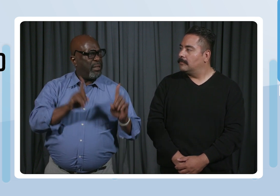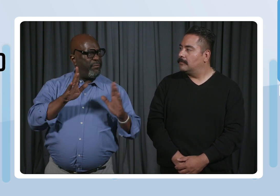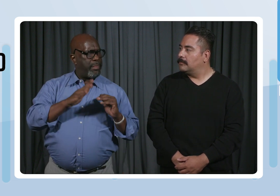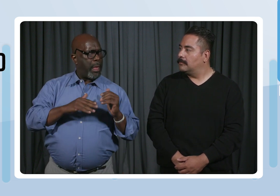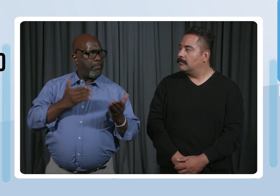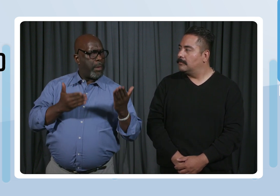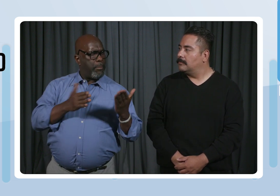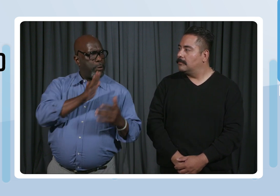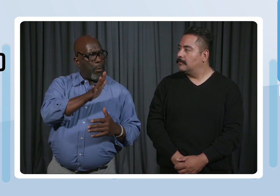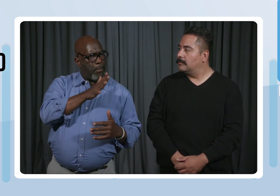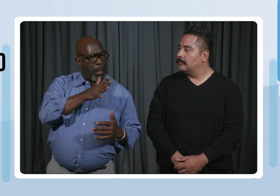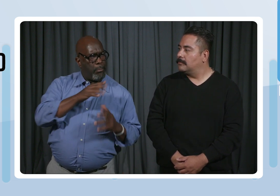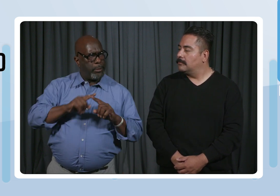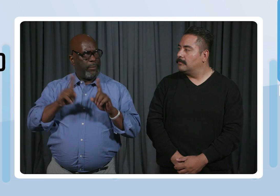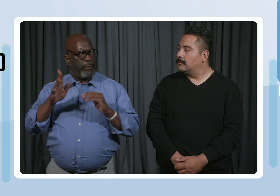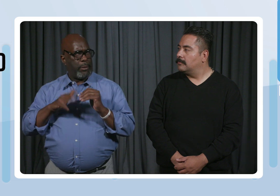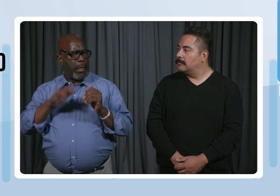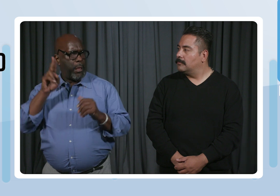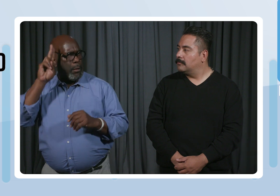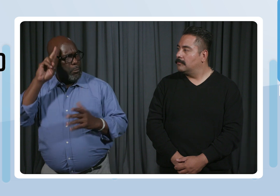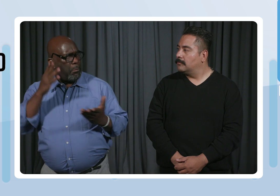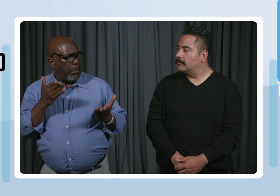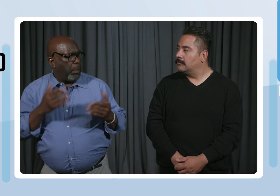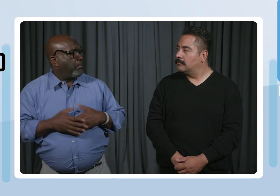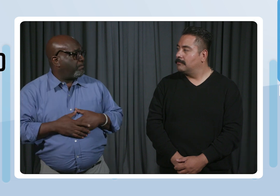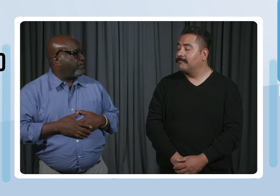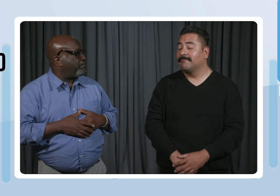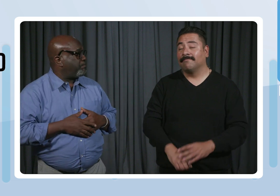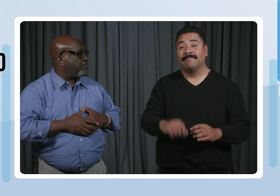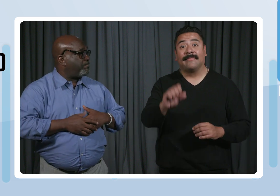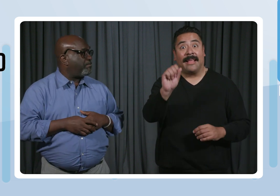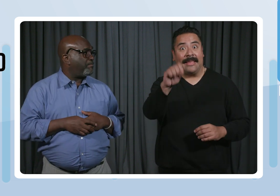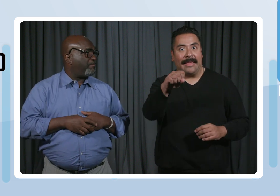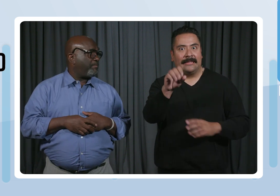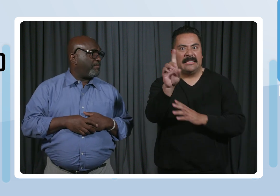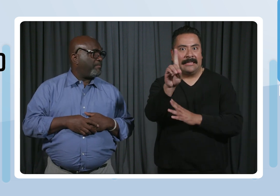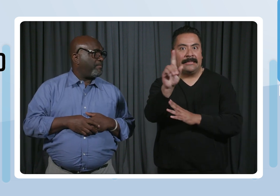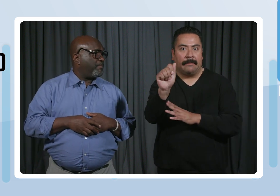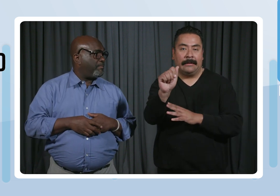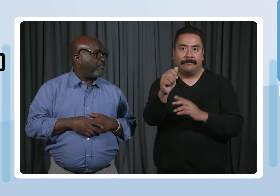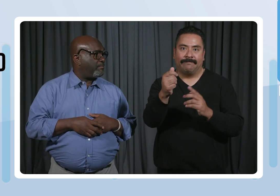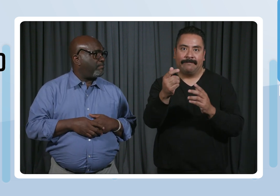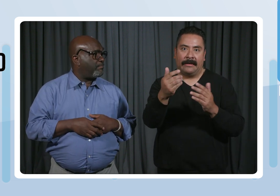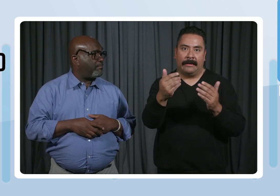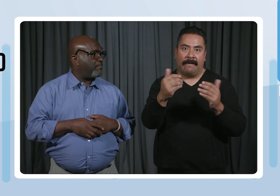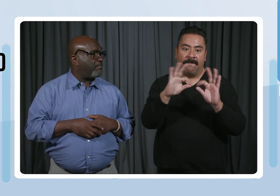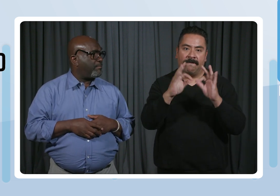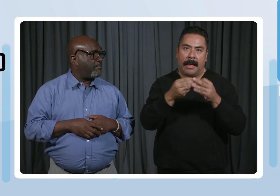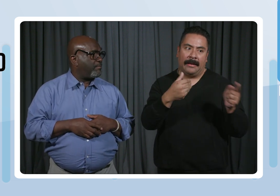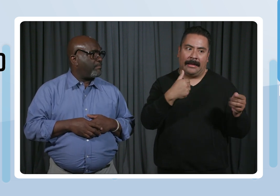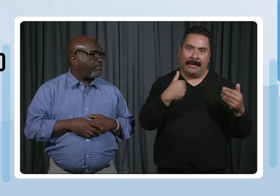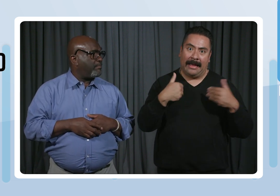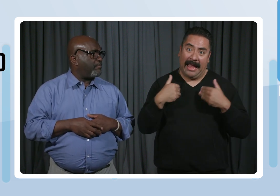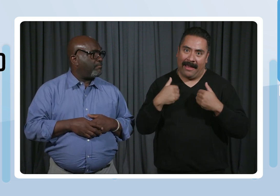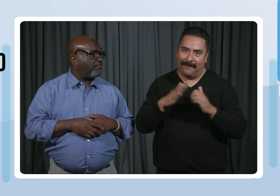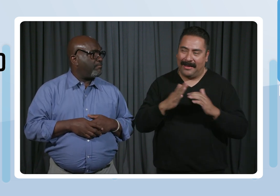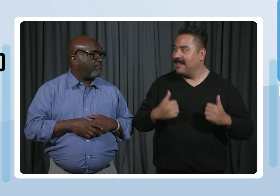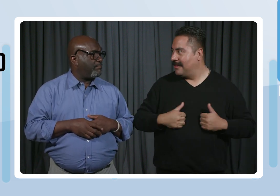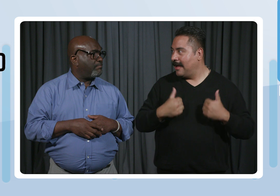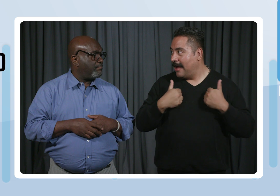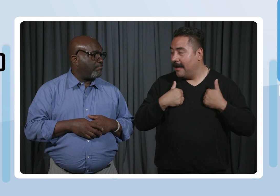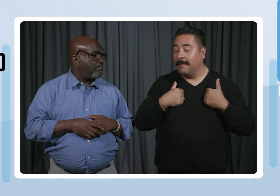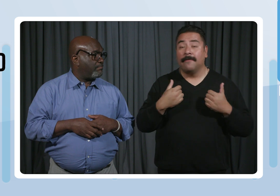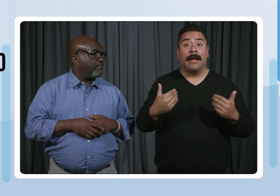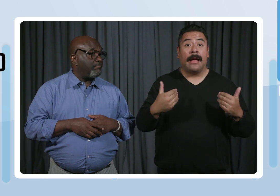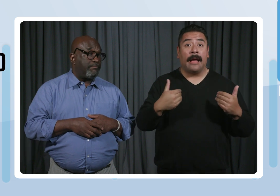maybe your mom's or your uncle's. Yes, disability is a family affair in my life. So I